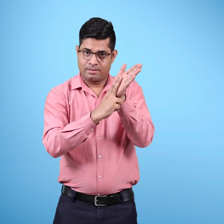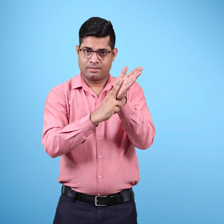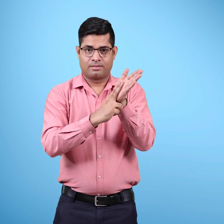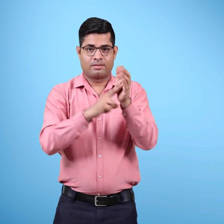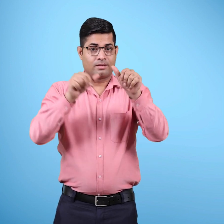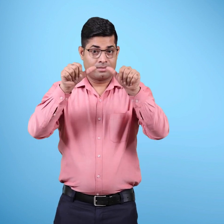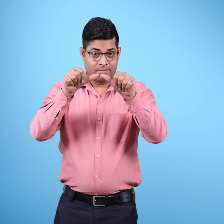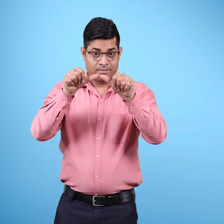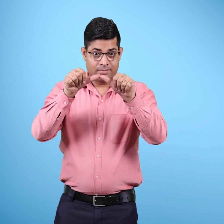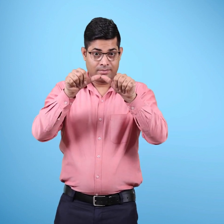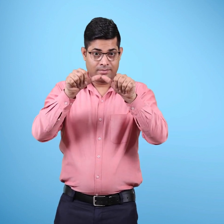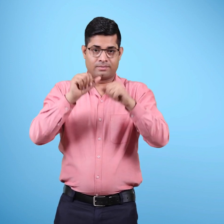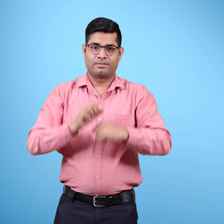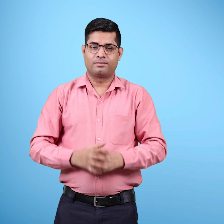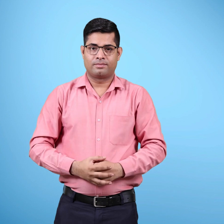is called lamina.